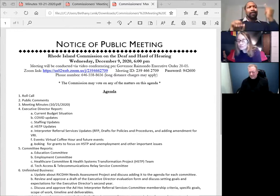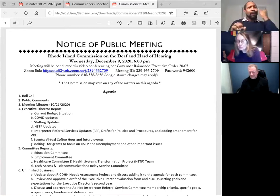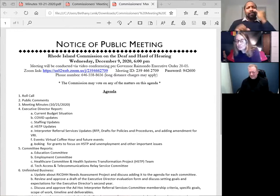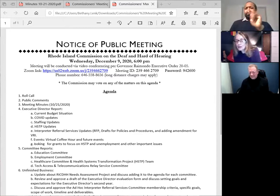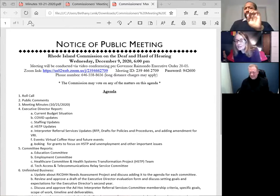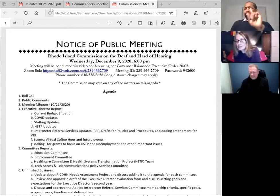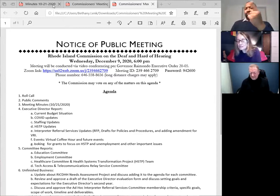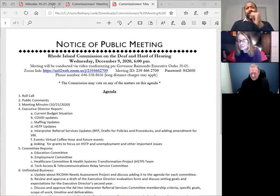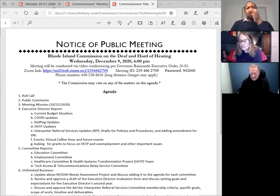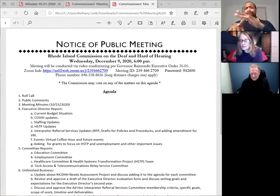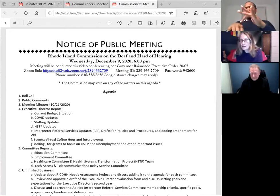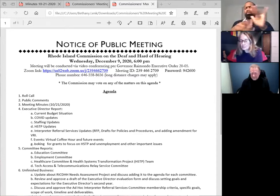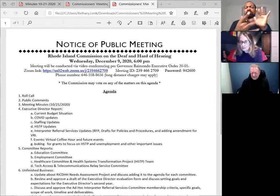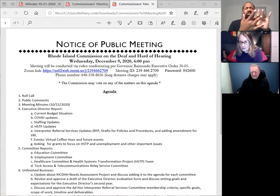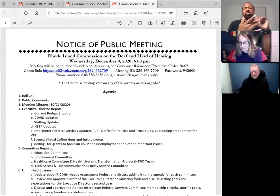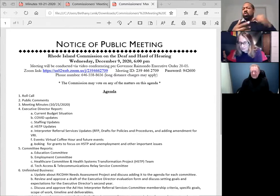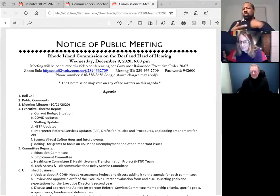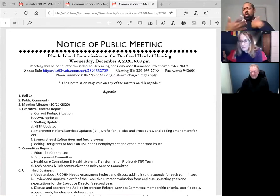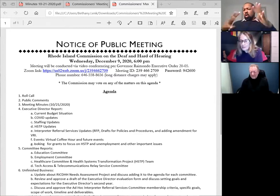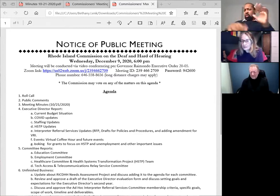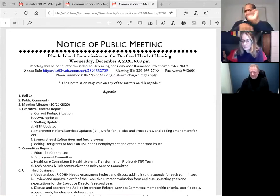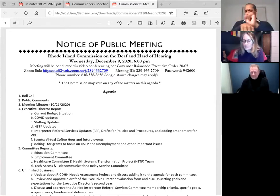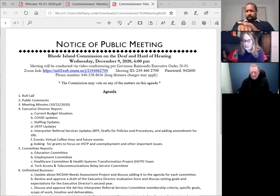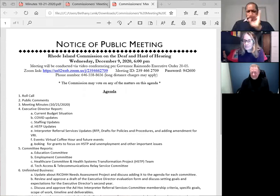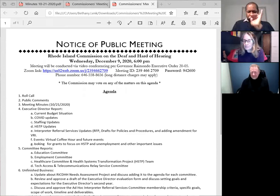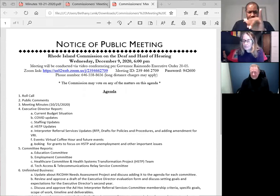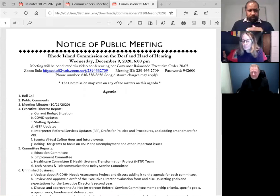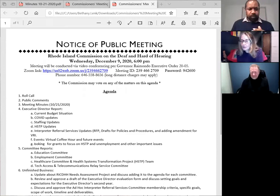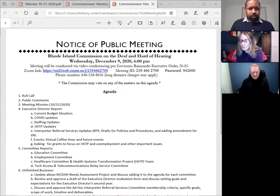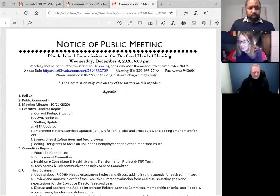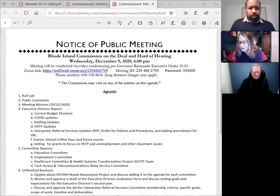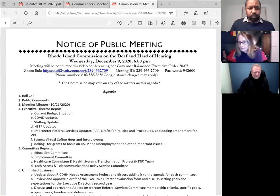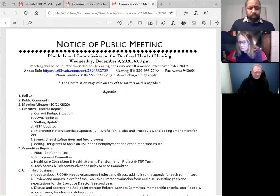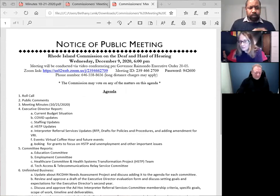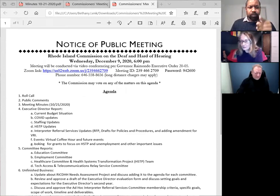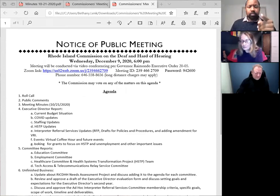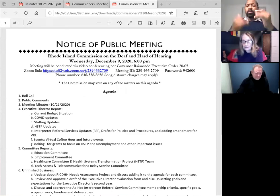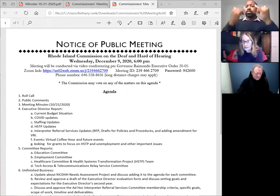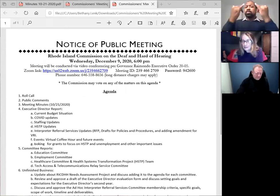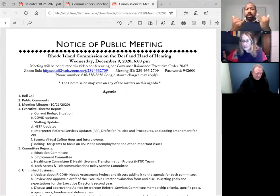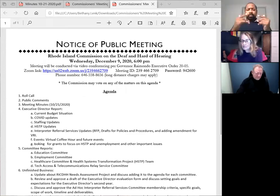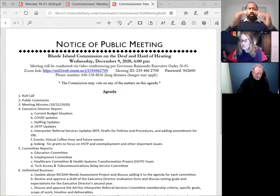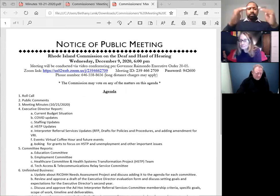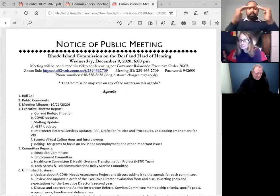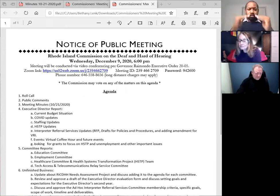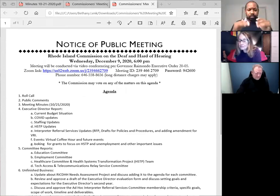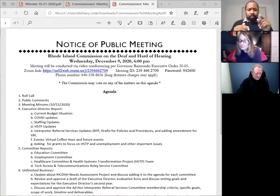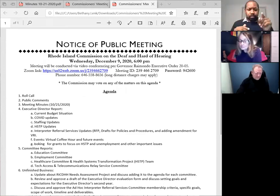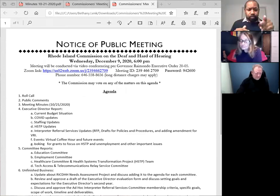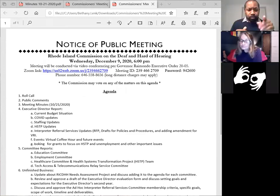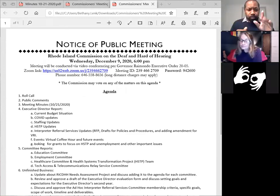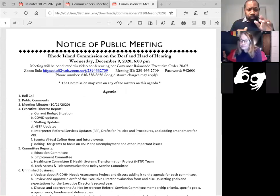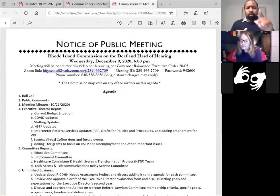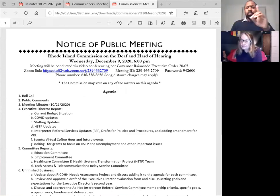2, these private agencies, to help us out. And that will be a great backup and a great thing to have.